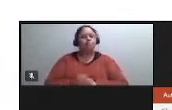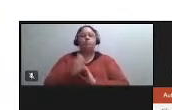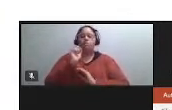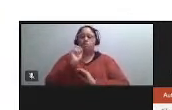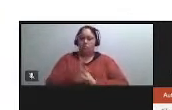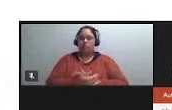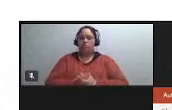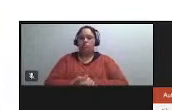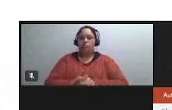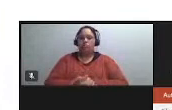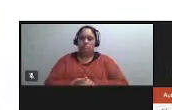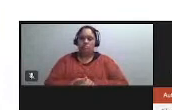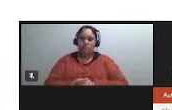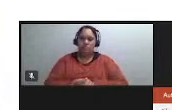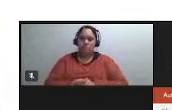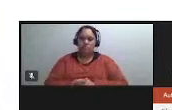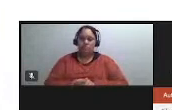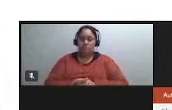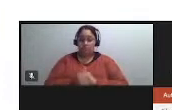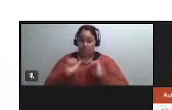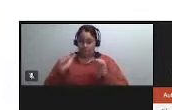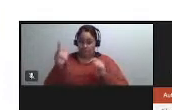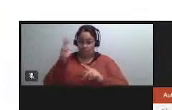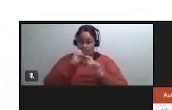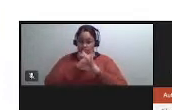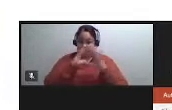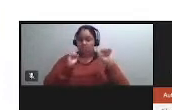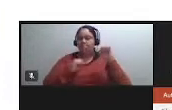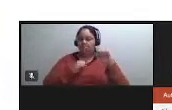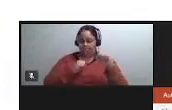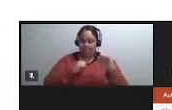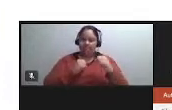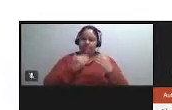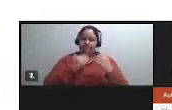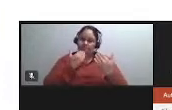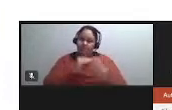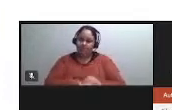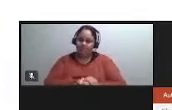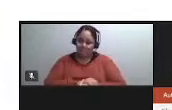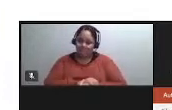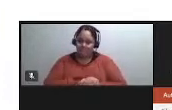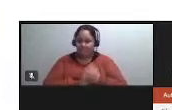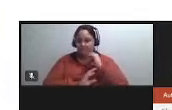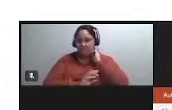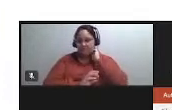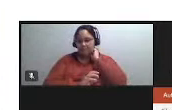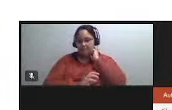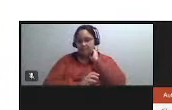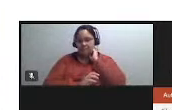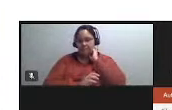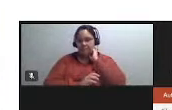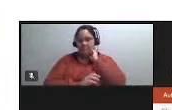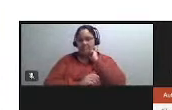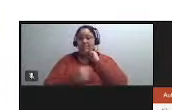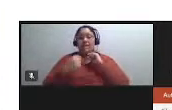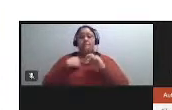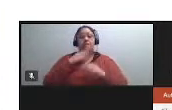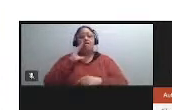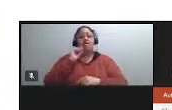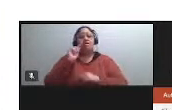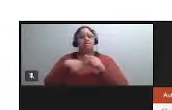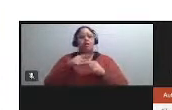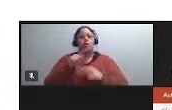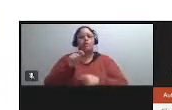Okay. Can you hear me clearly now? Yes, clear now. Thank you. Okay. I was asking about